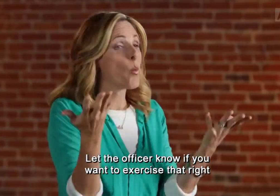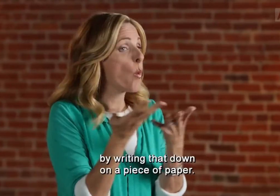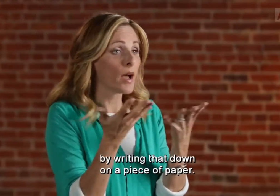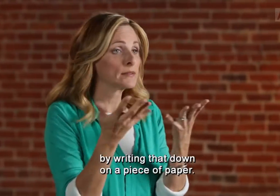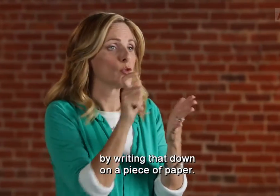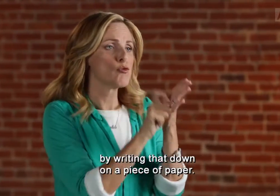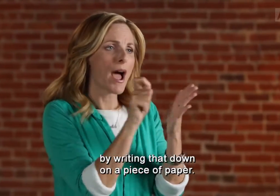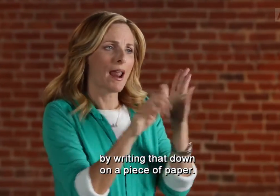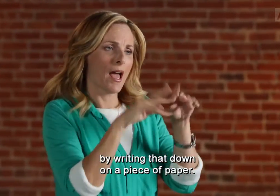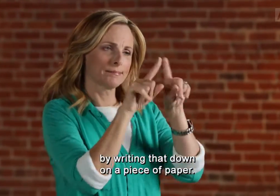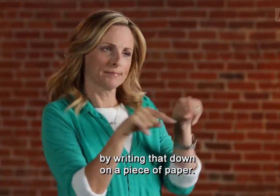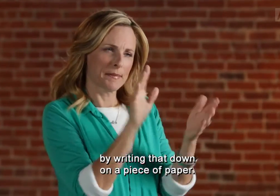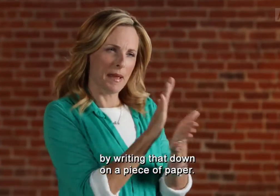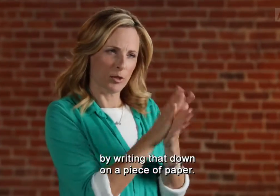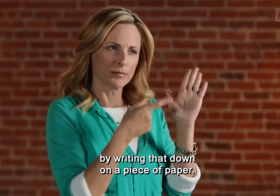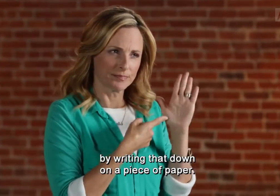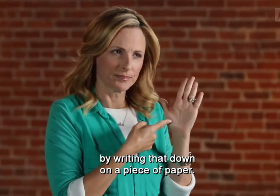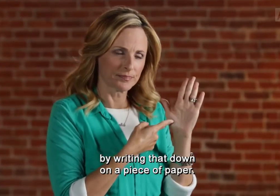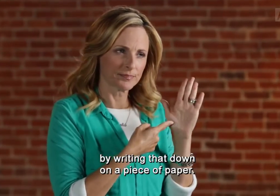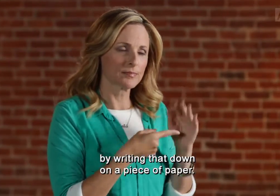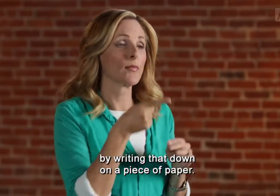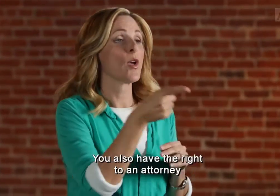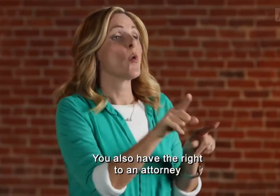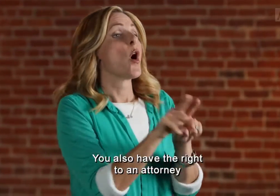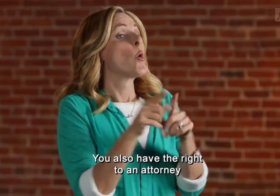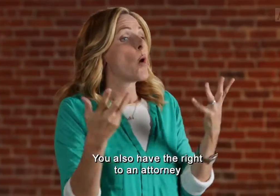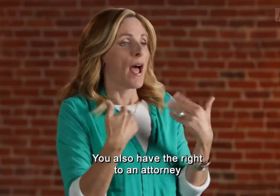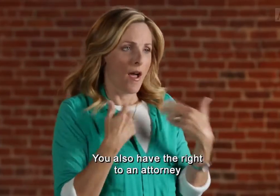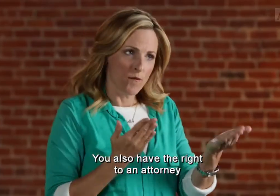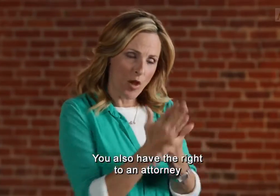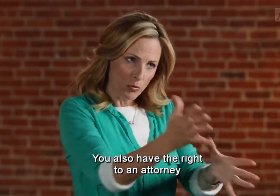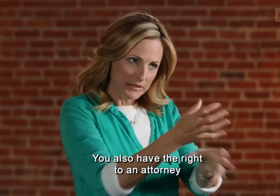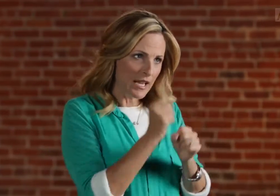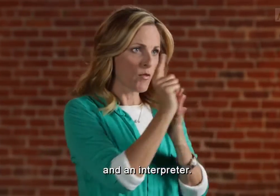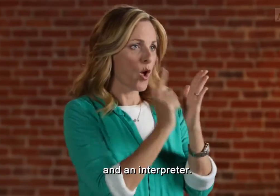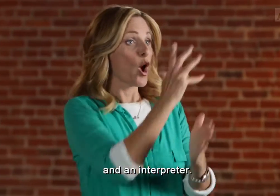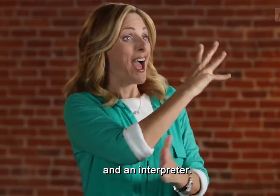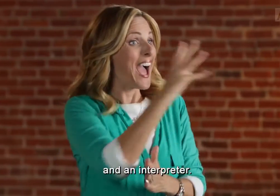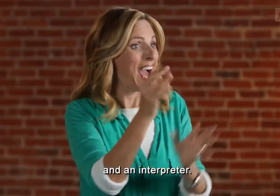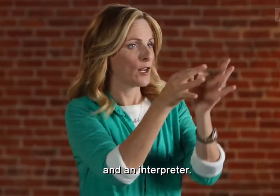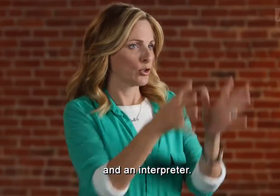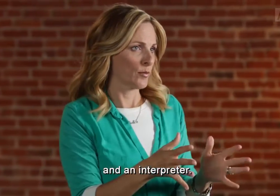that right by writing that down on a piece of paper. You also have the right to an attorney and an interpreter.